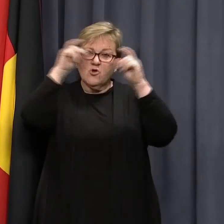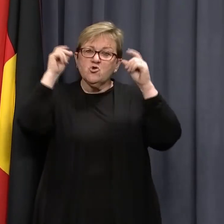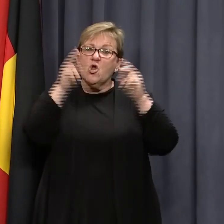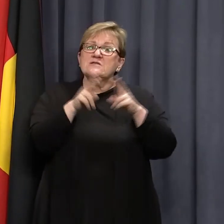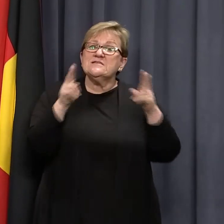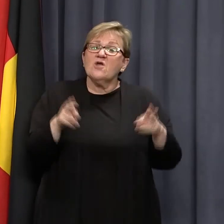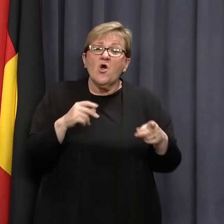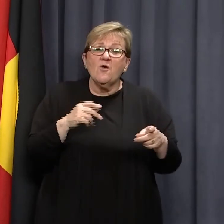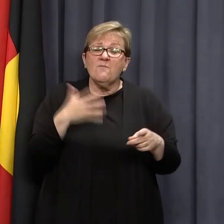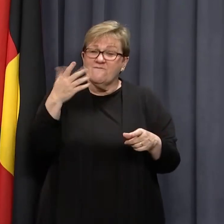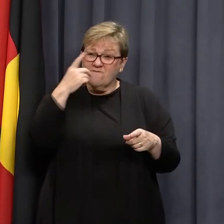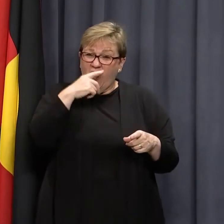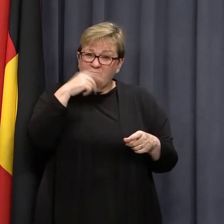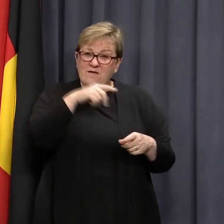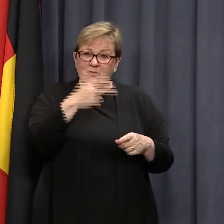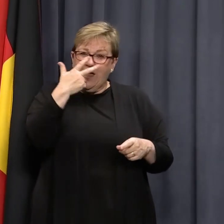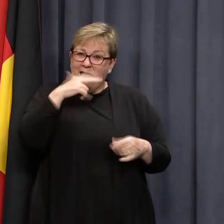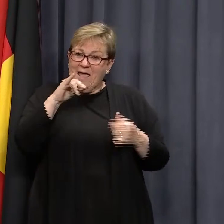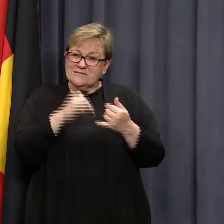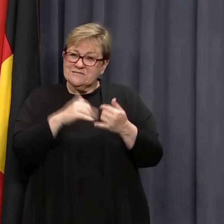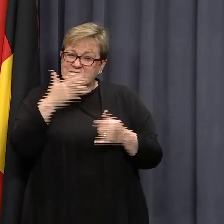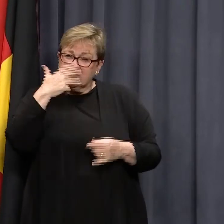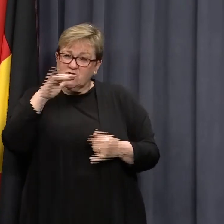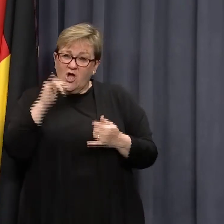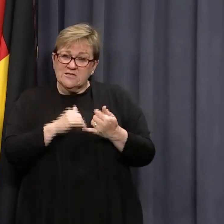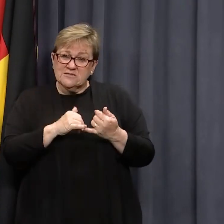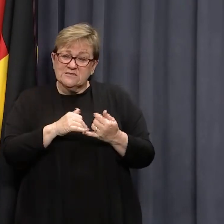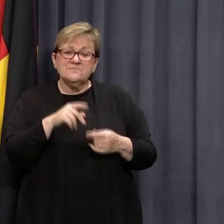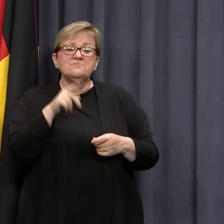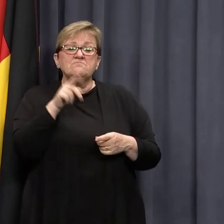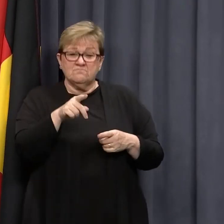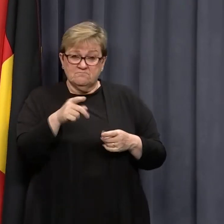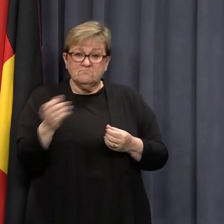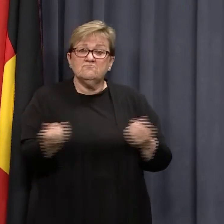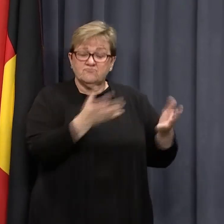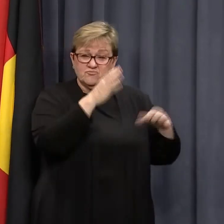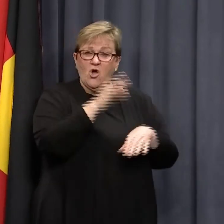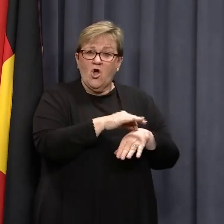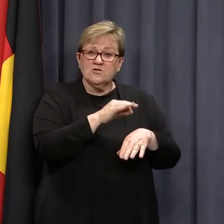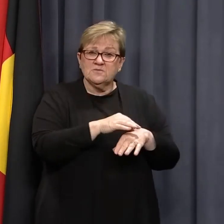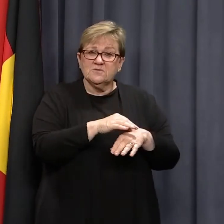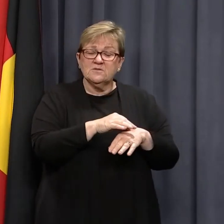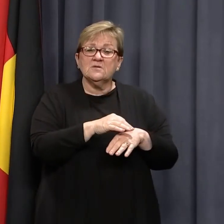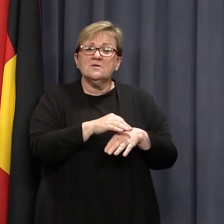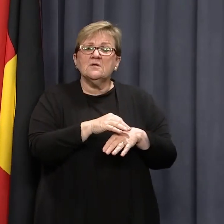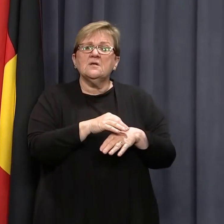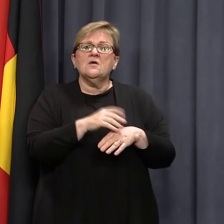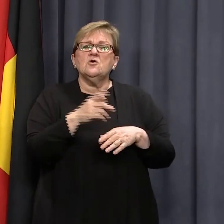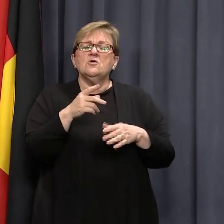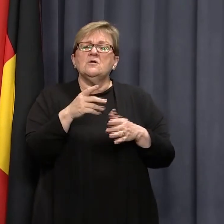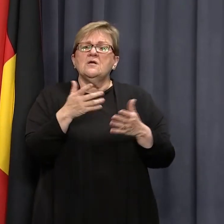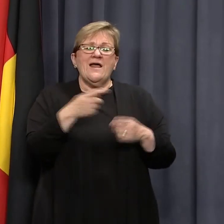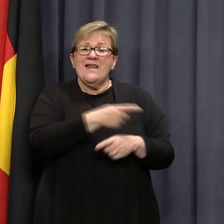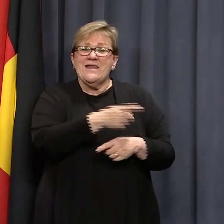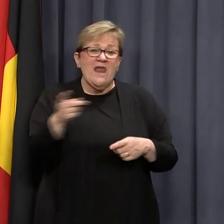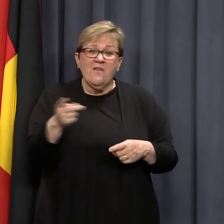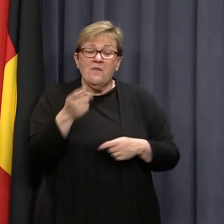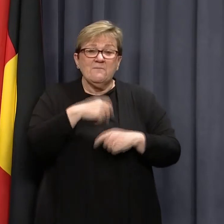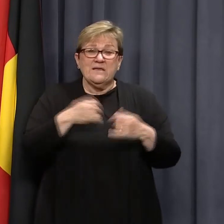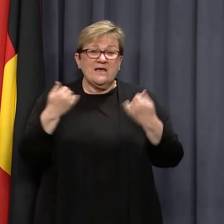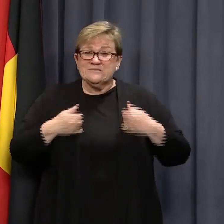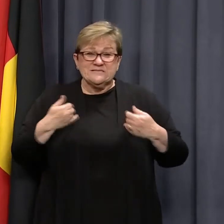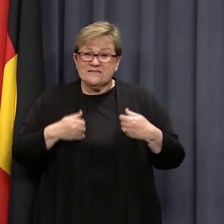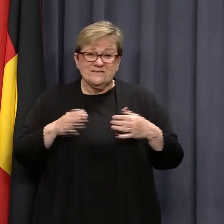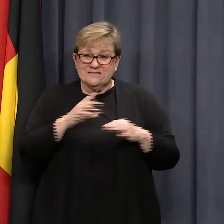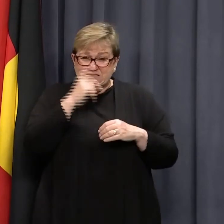home. There was 5 people in their 80s and 90s. They were taken to a hospital, but largely none of them became